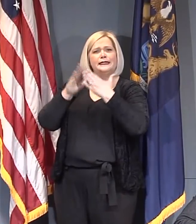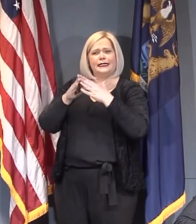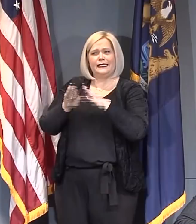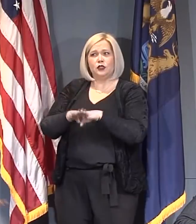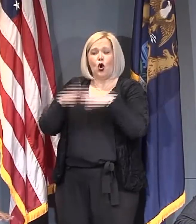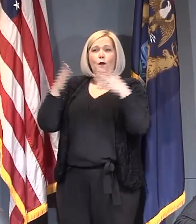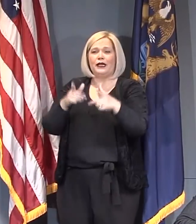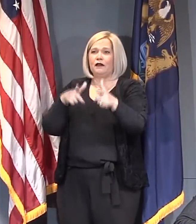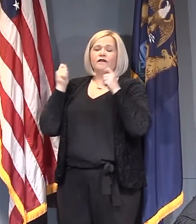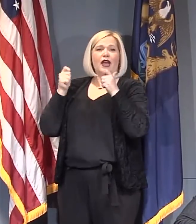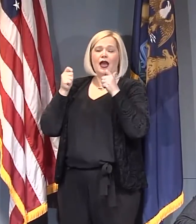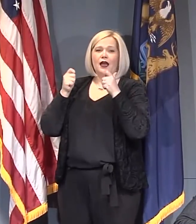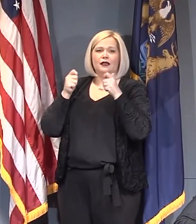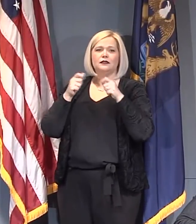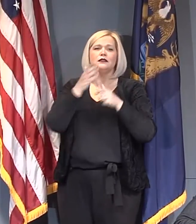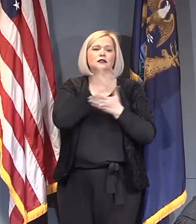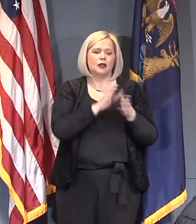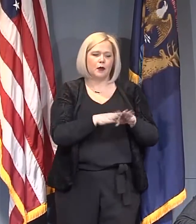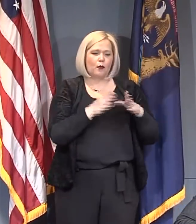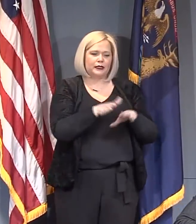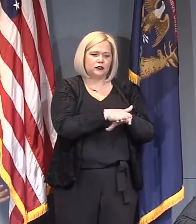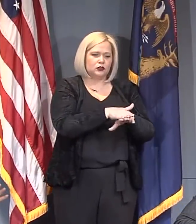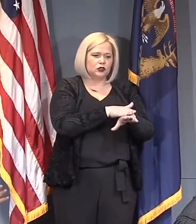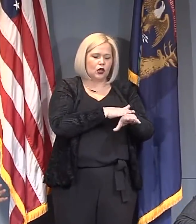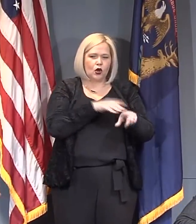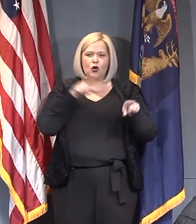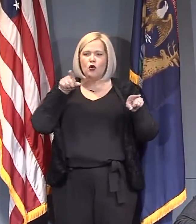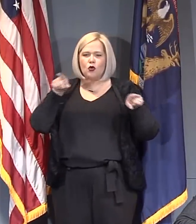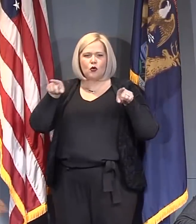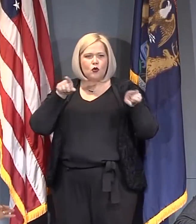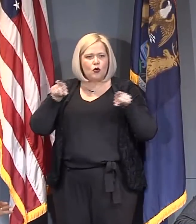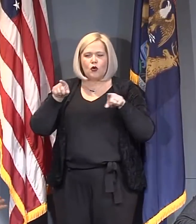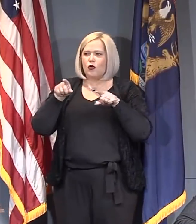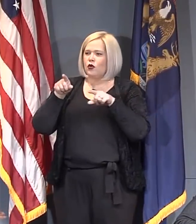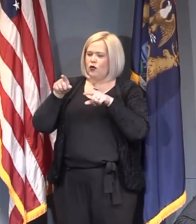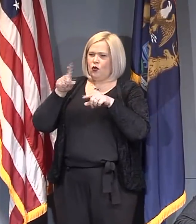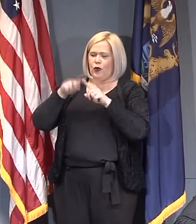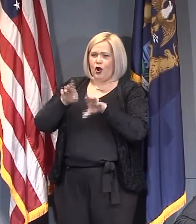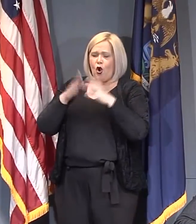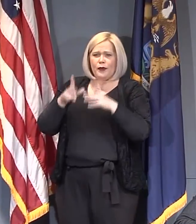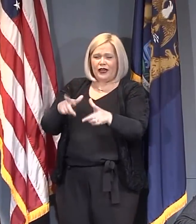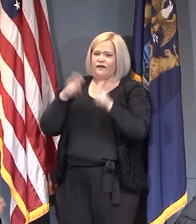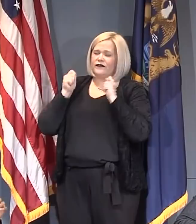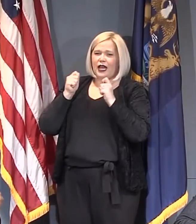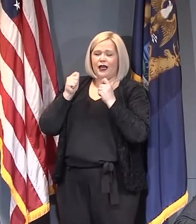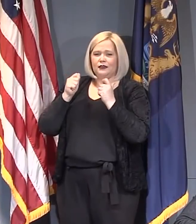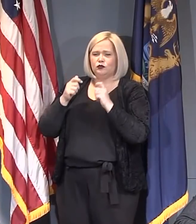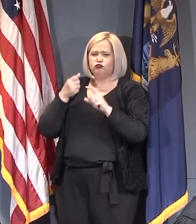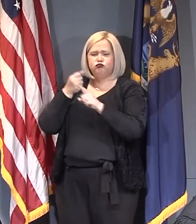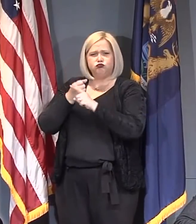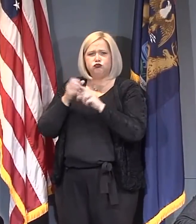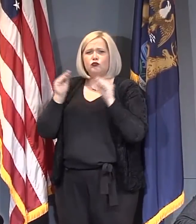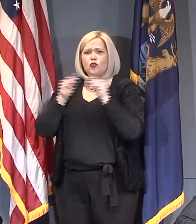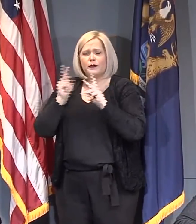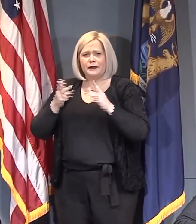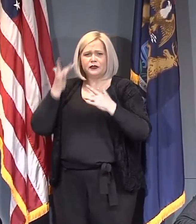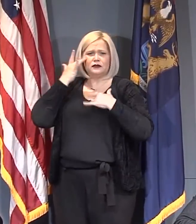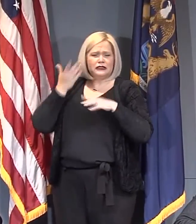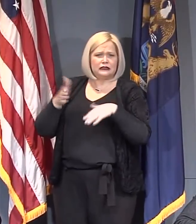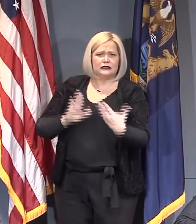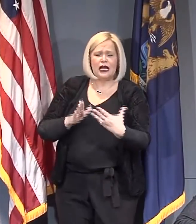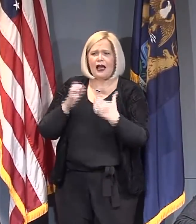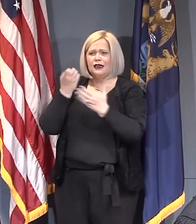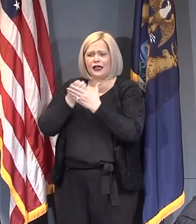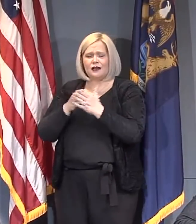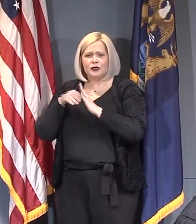count was, how long the economy suffered. It's really a visual so that people can understand why it's important that we do this